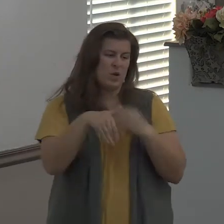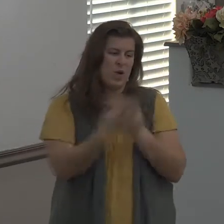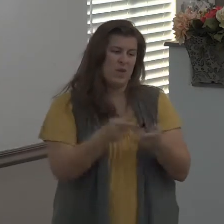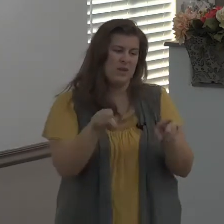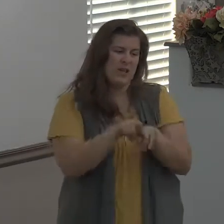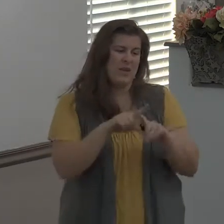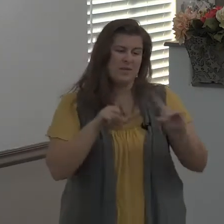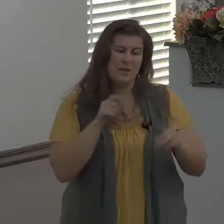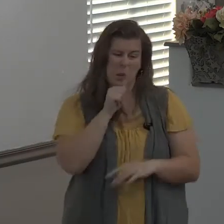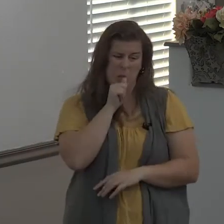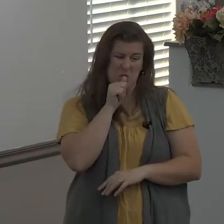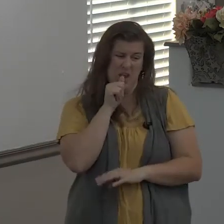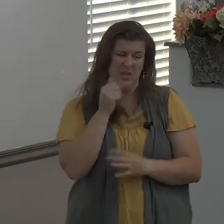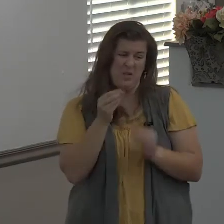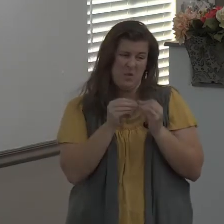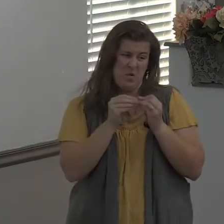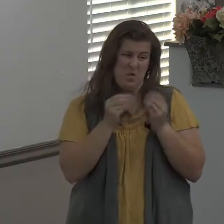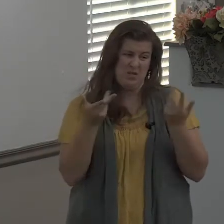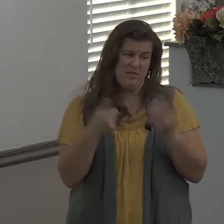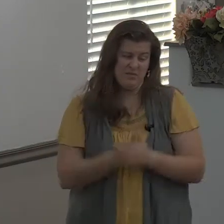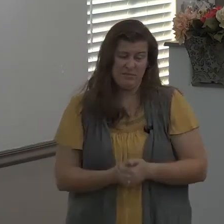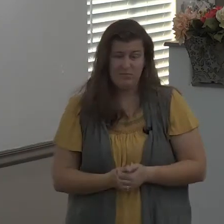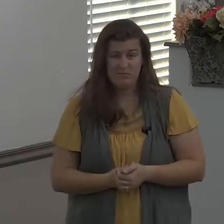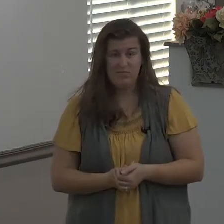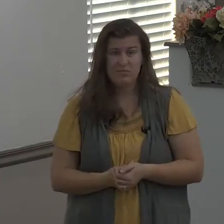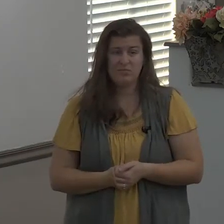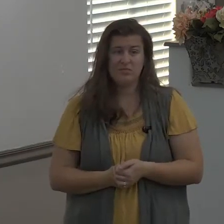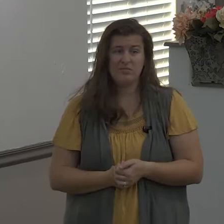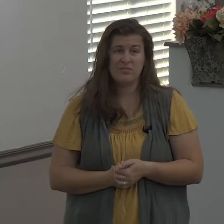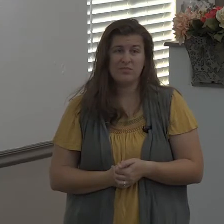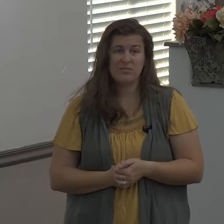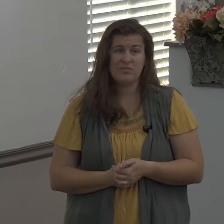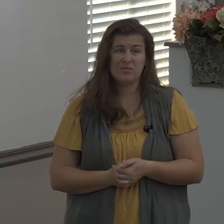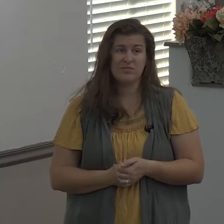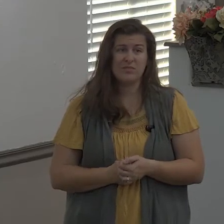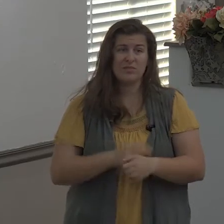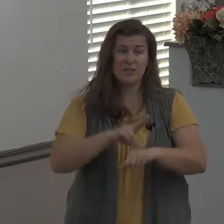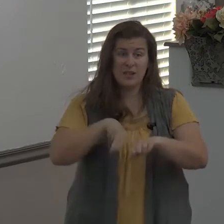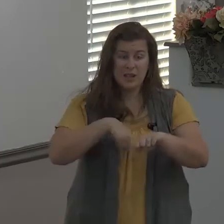and he said, no, we were doing all the same things, we were just a little more quiet about it.